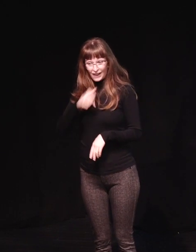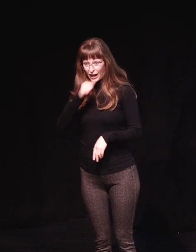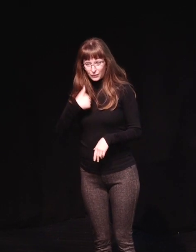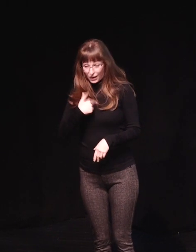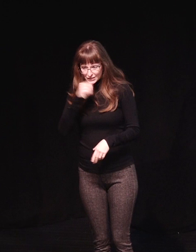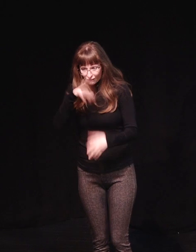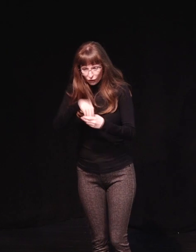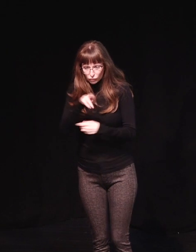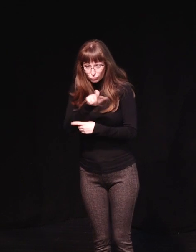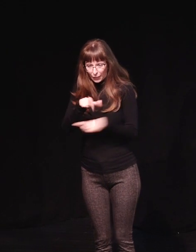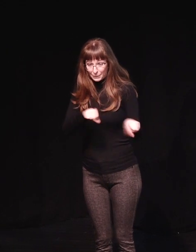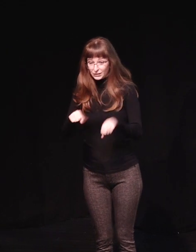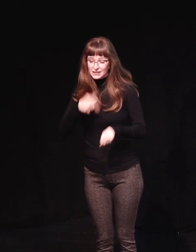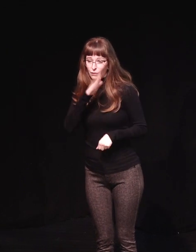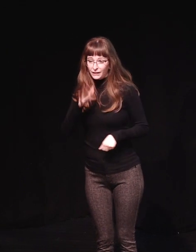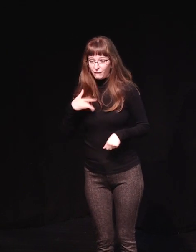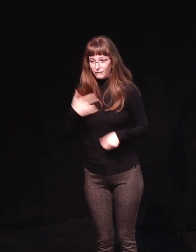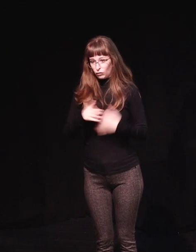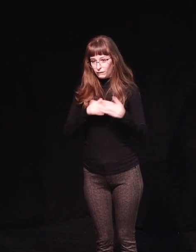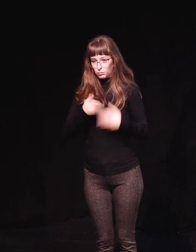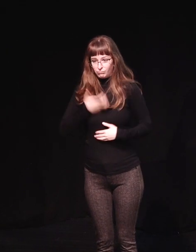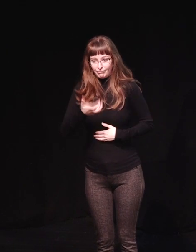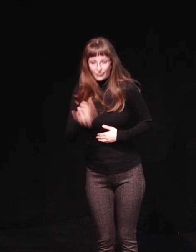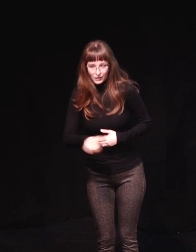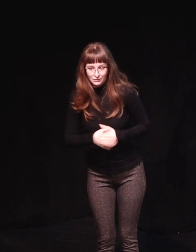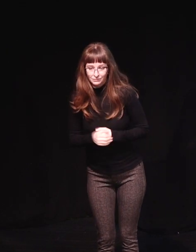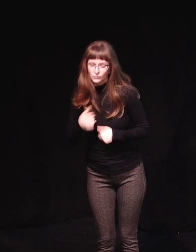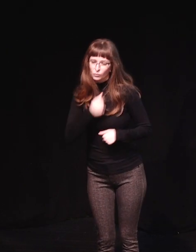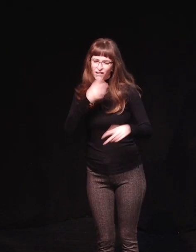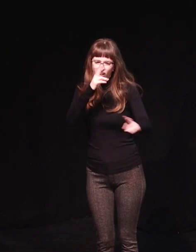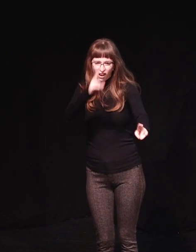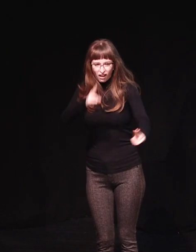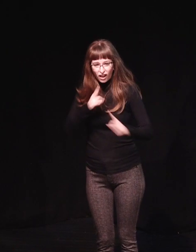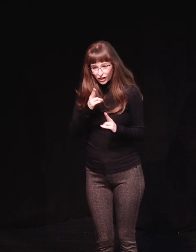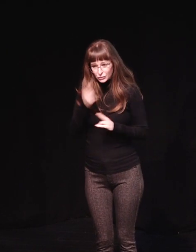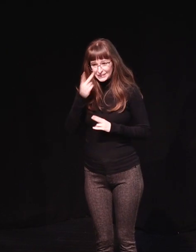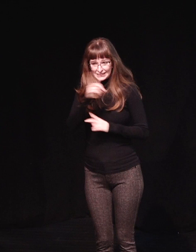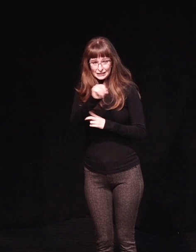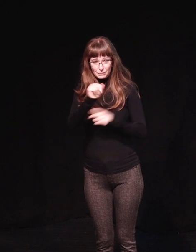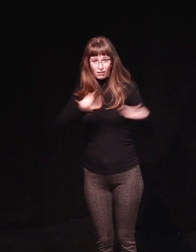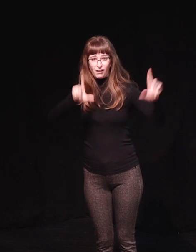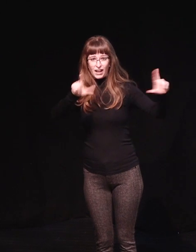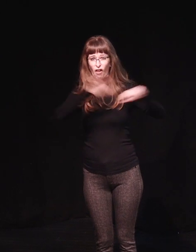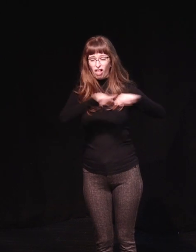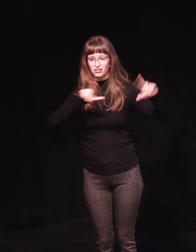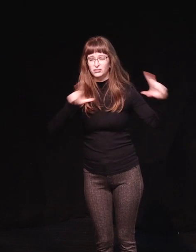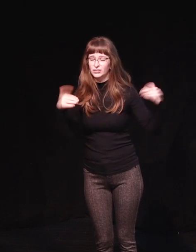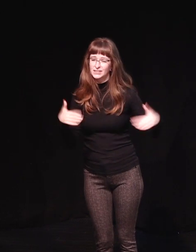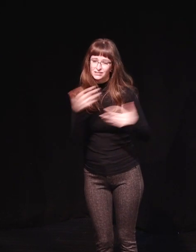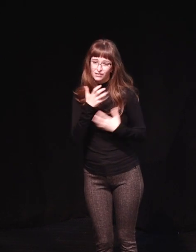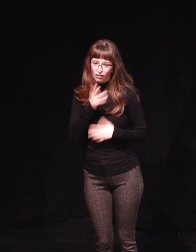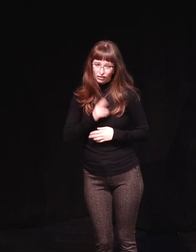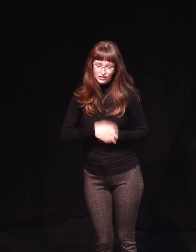are honored to be a part of this revolution of disability depiction on the screen. And there is no greater symbol of